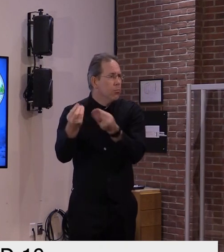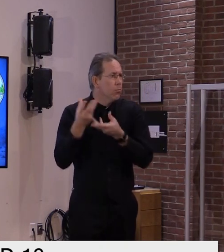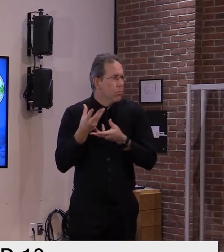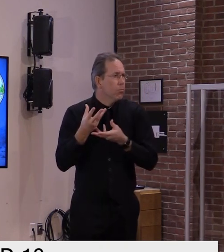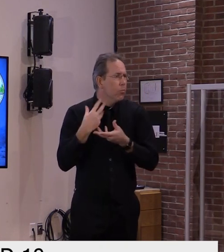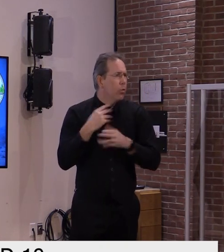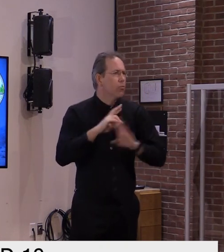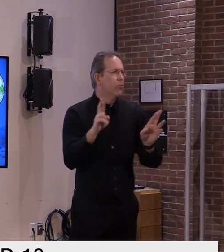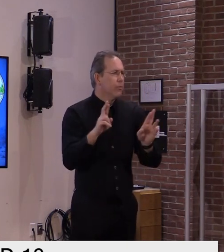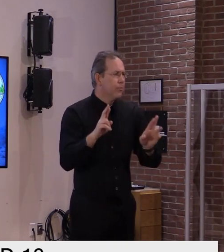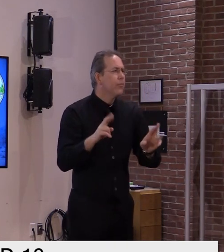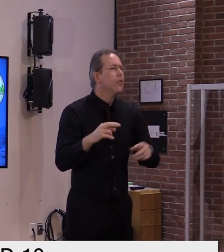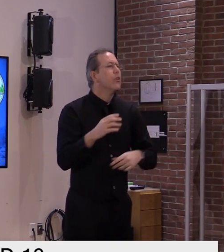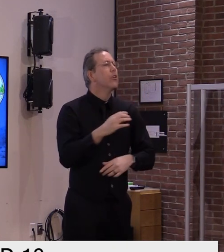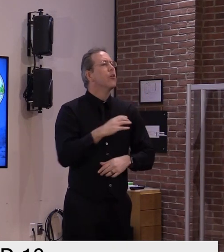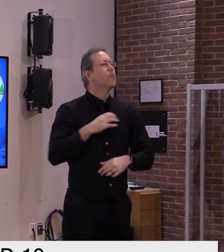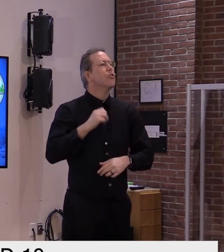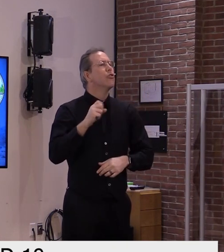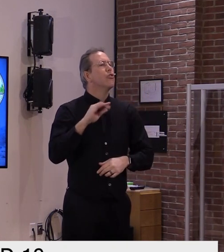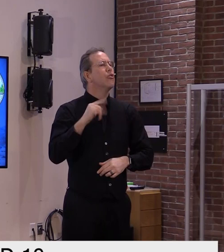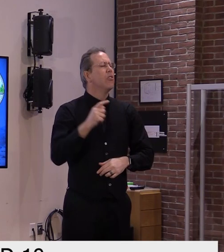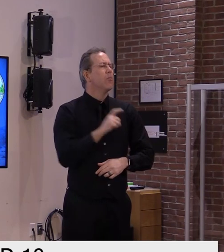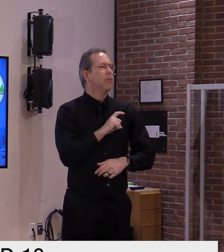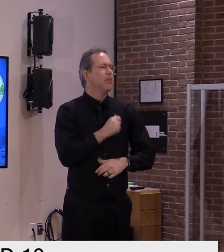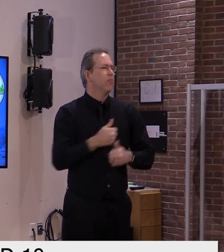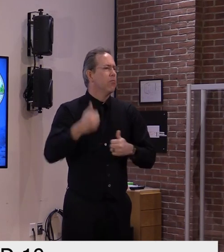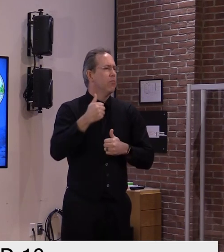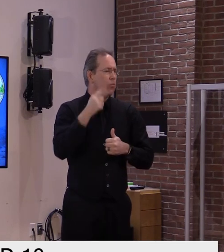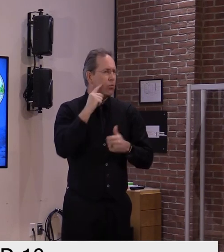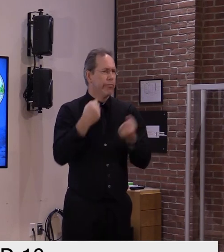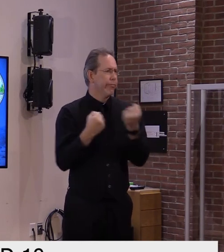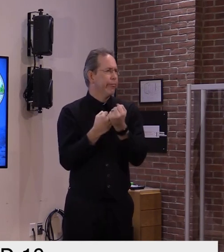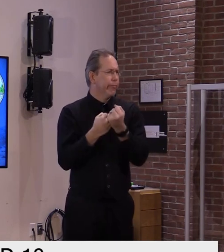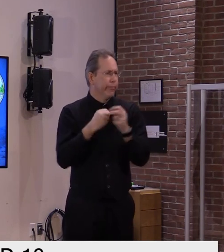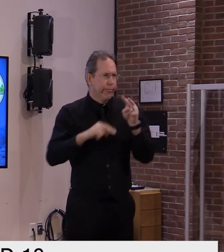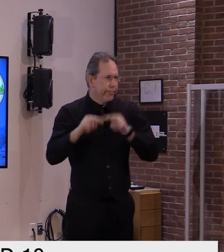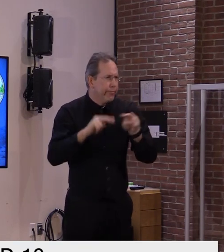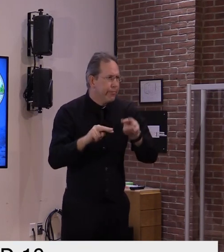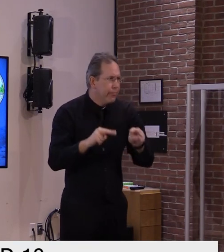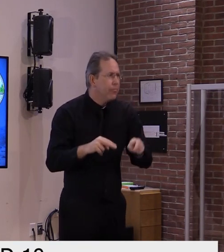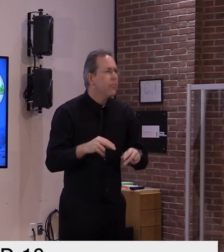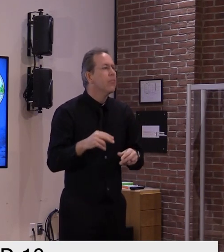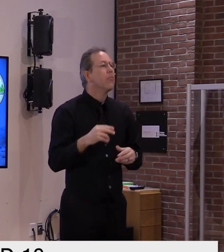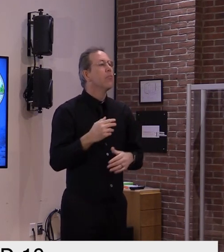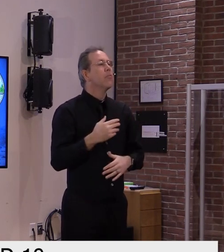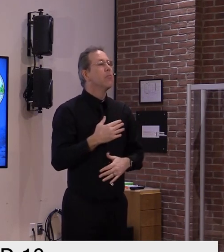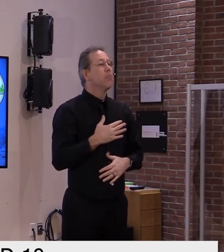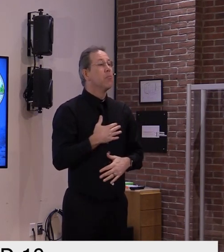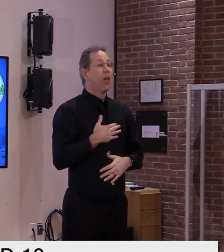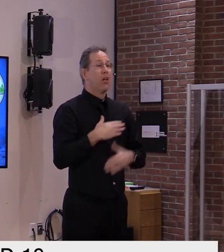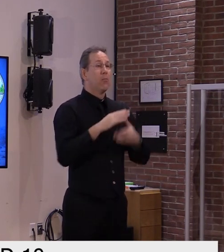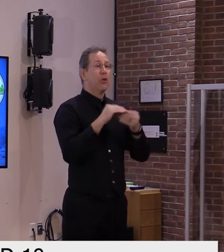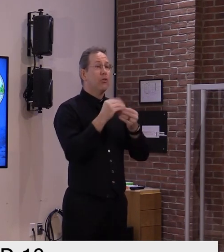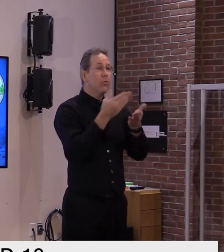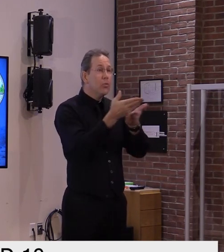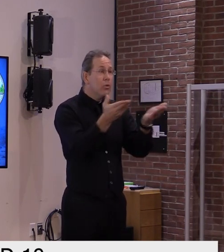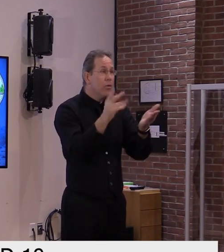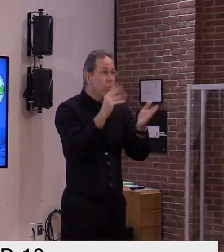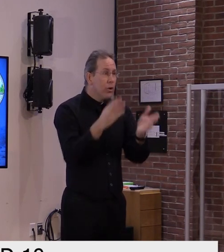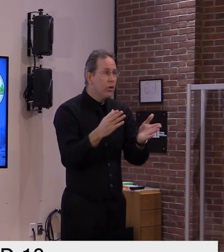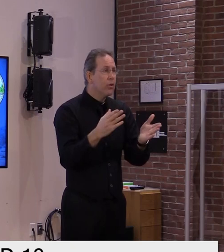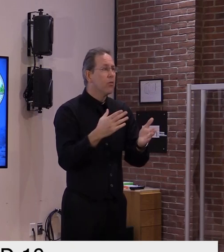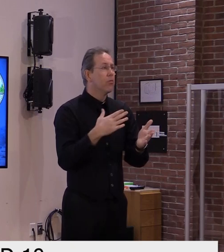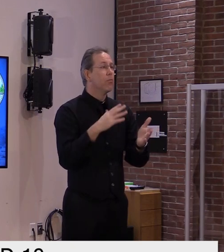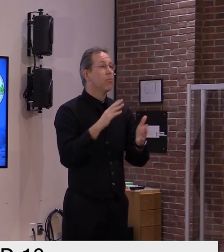remarks on this as well. My message to Vermonters who want to participate, obviously, it's your right, First Amendment